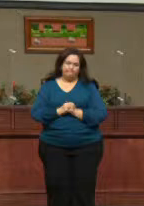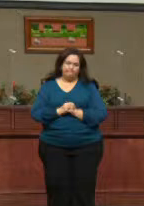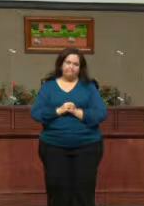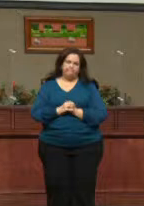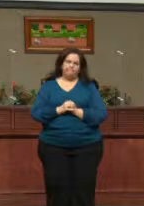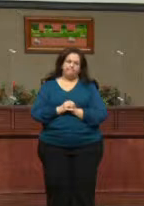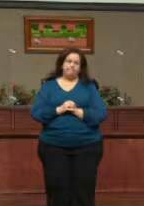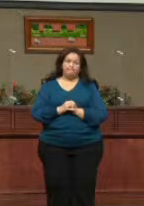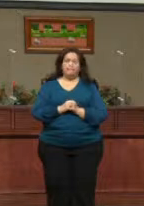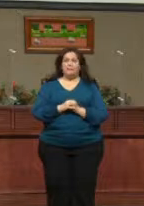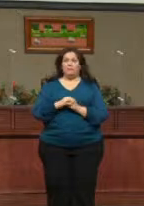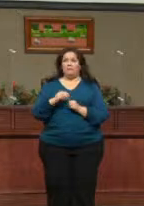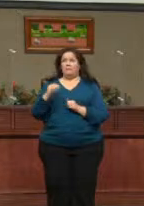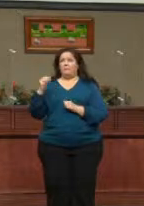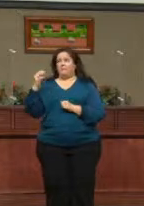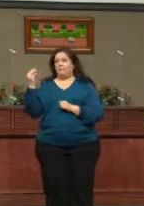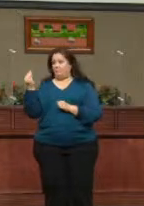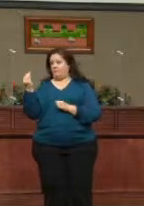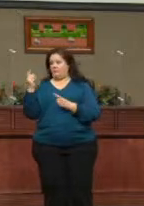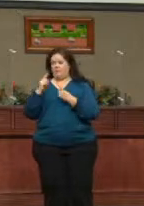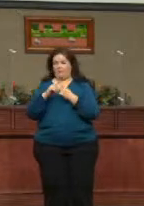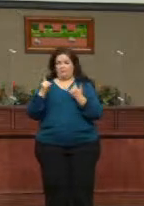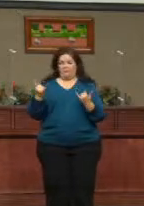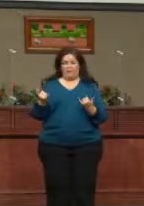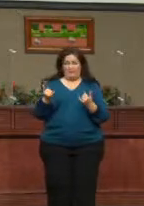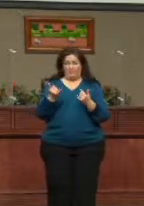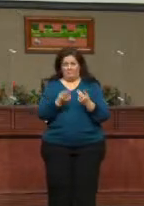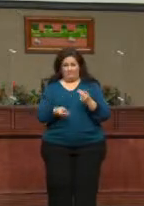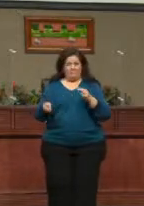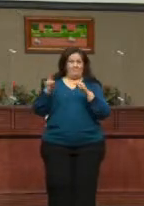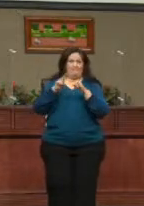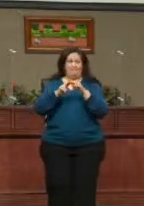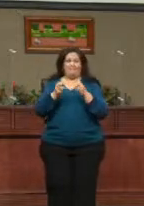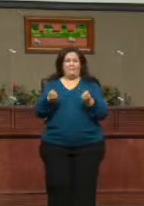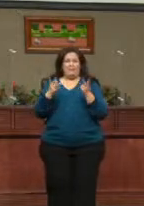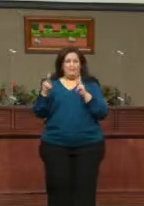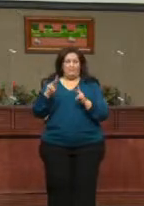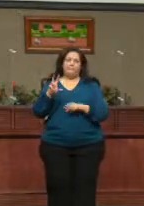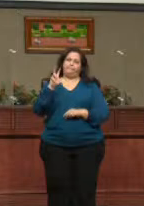an increase of 30 deaths since our last briefing on Monday.